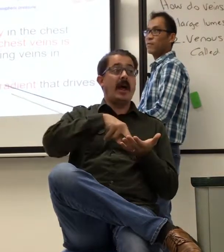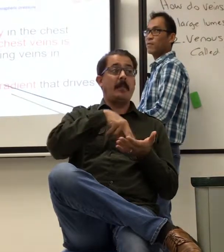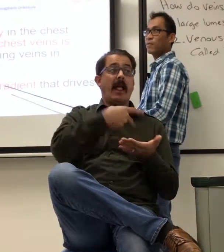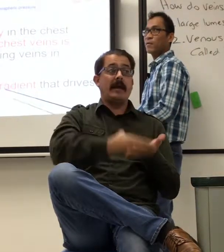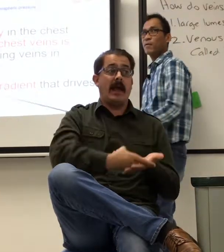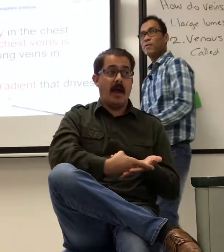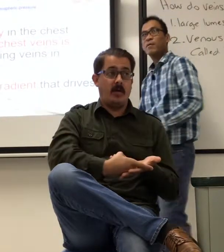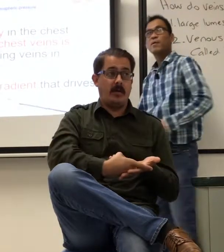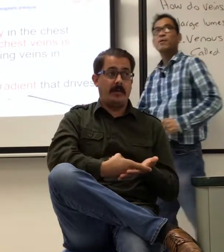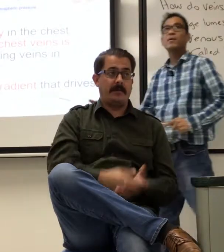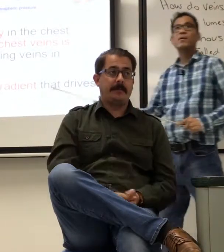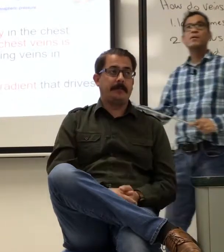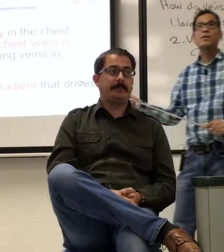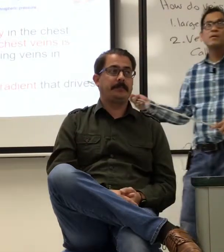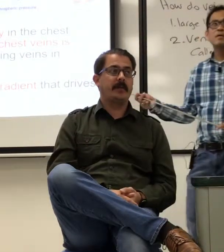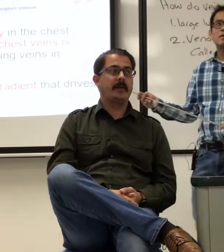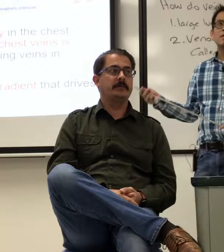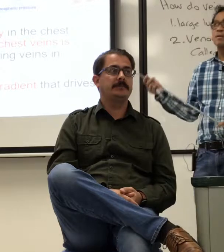down?